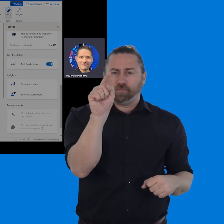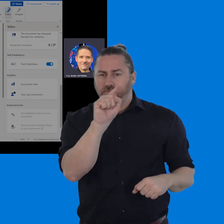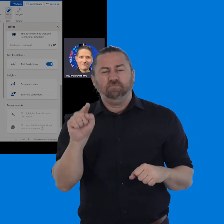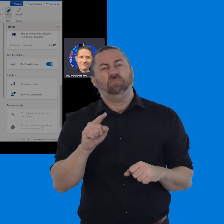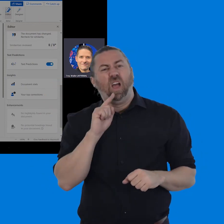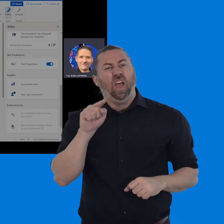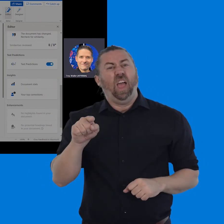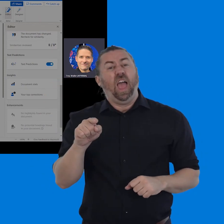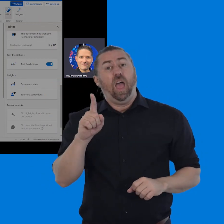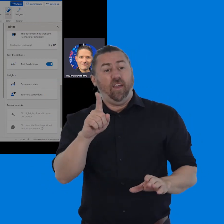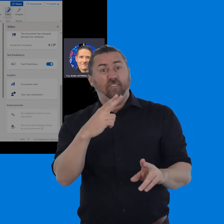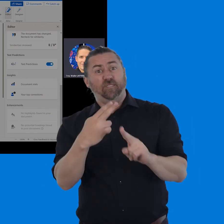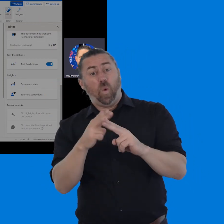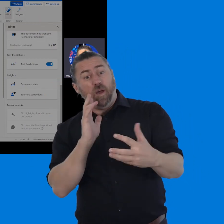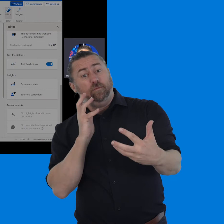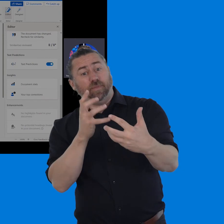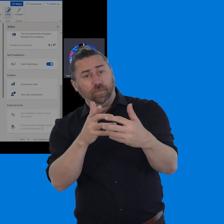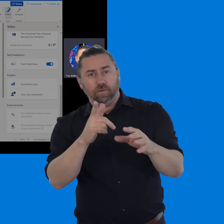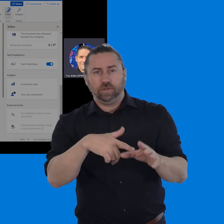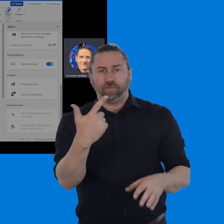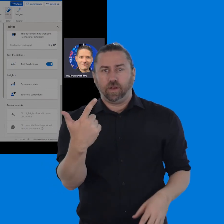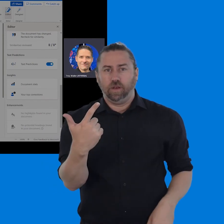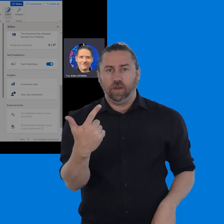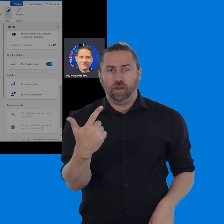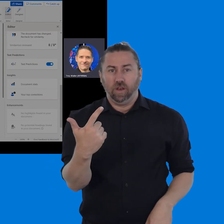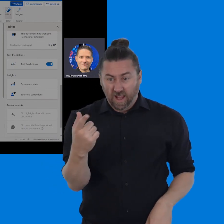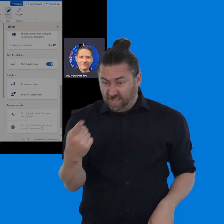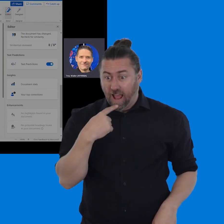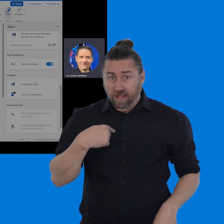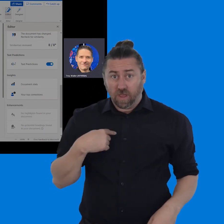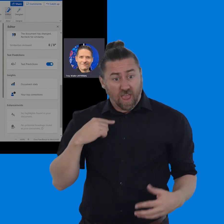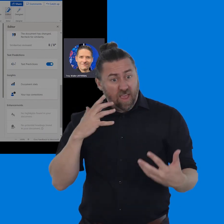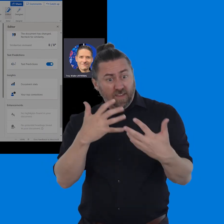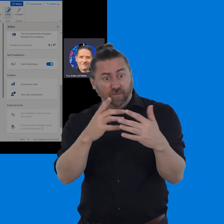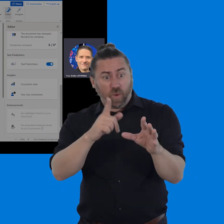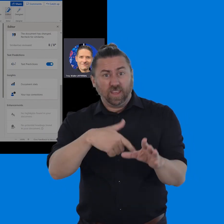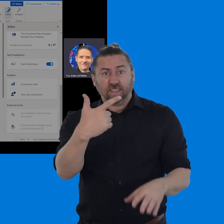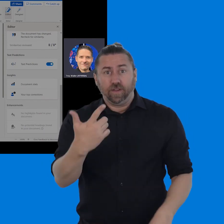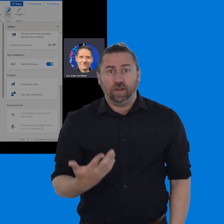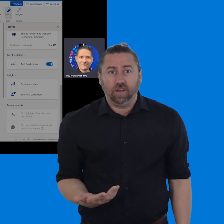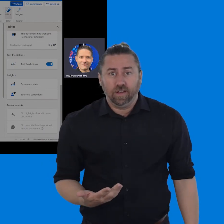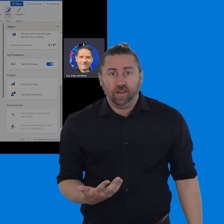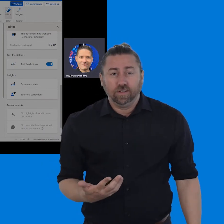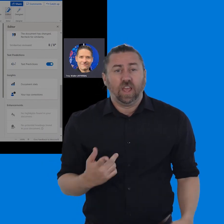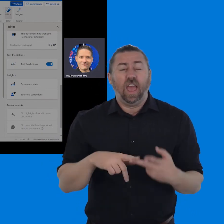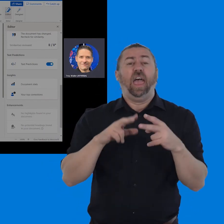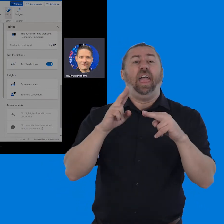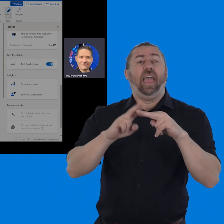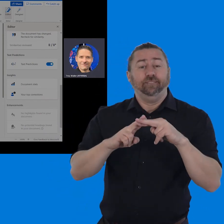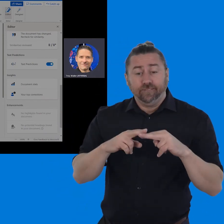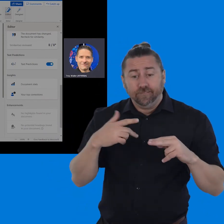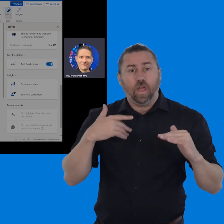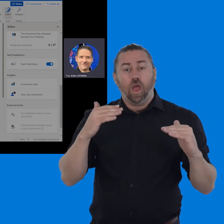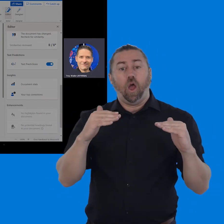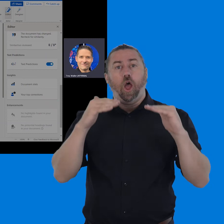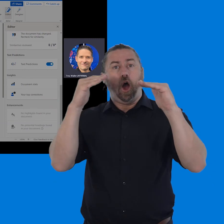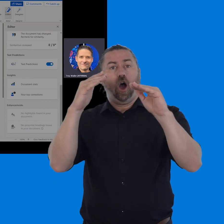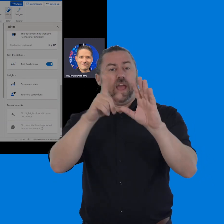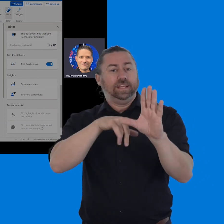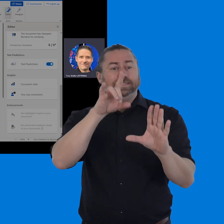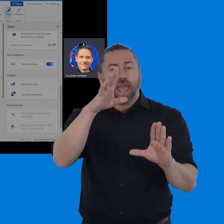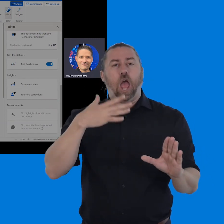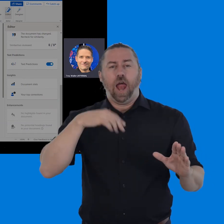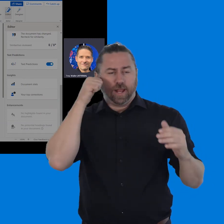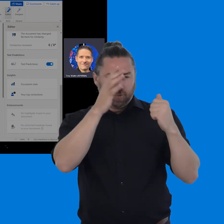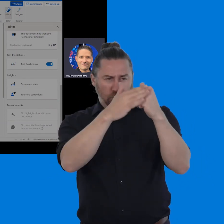per word, this is about a 7th grade reading level. All right, so we'd know that if I'm in a higher level, I'm probably